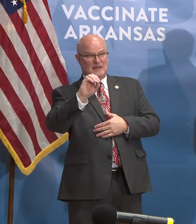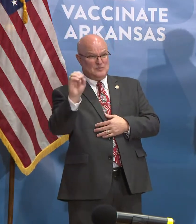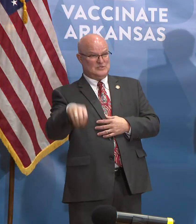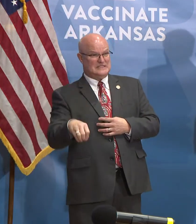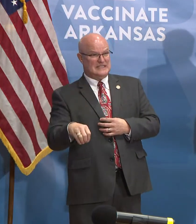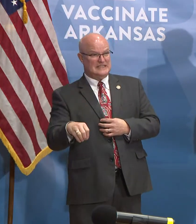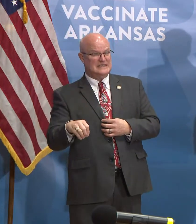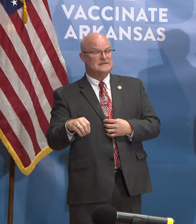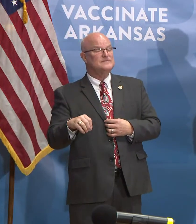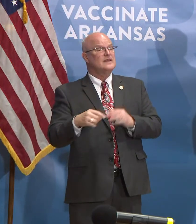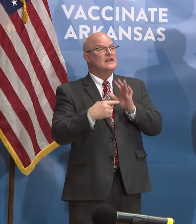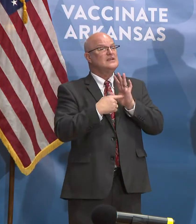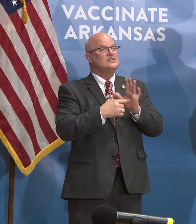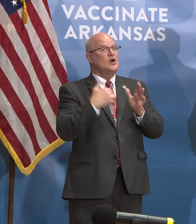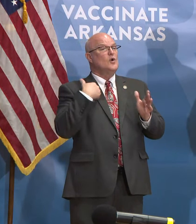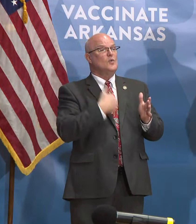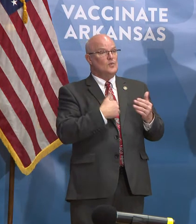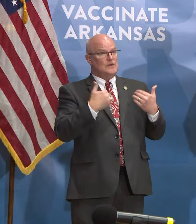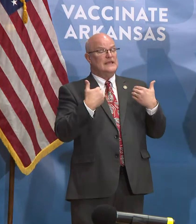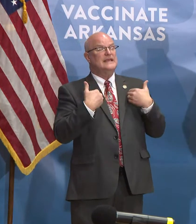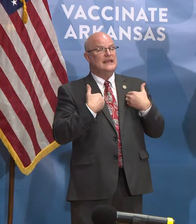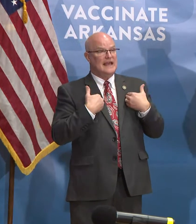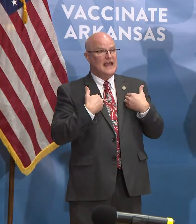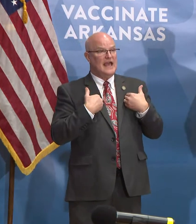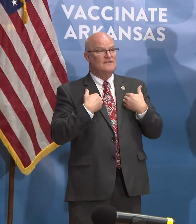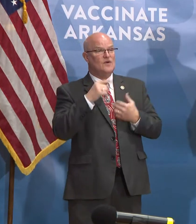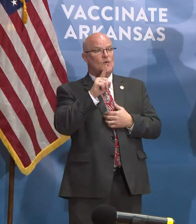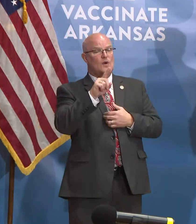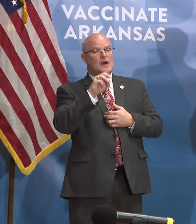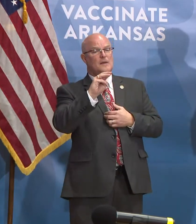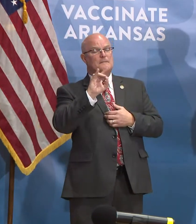3.9%. It shows that we have